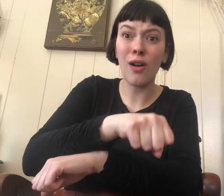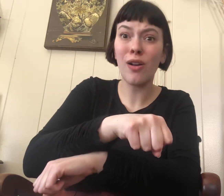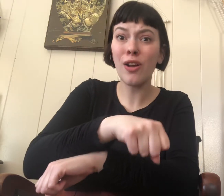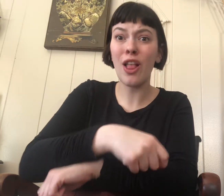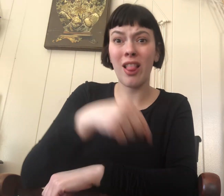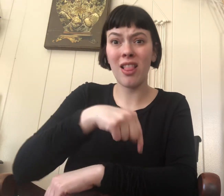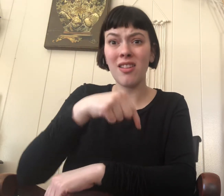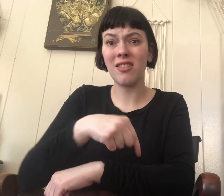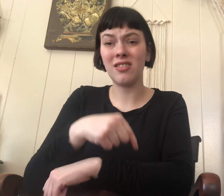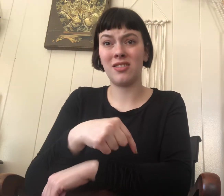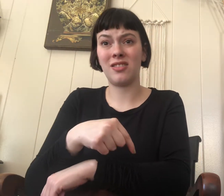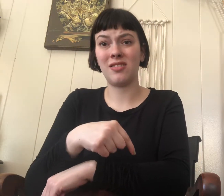nothing that you can't overcome.